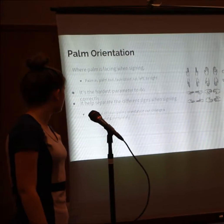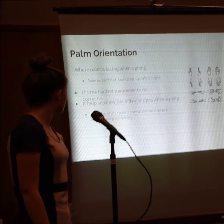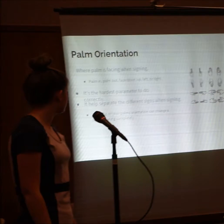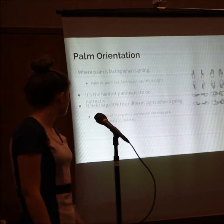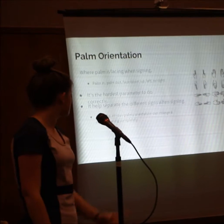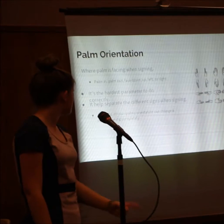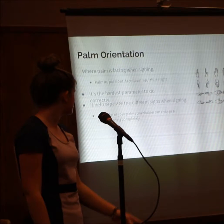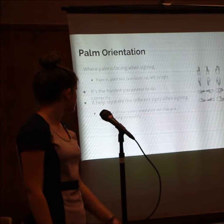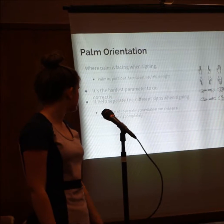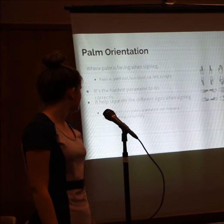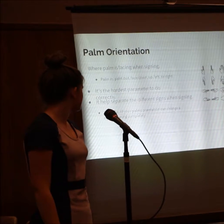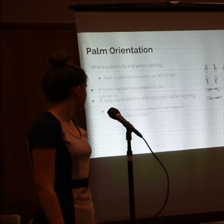word.